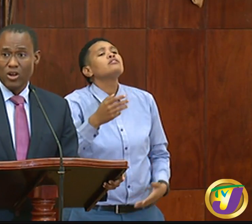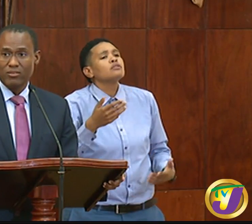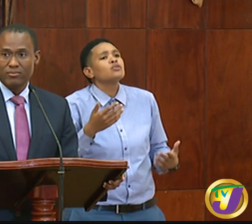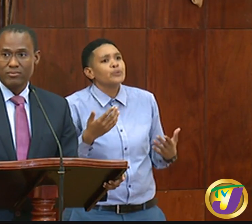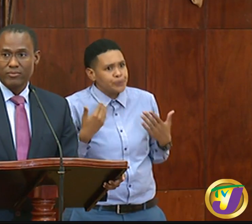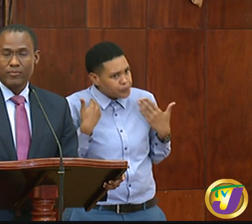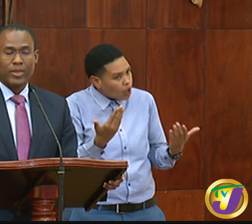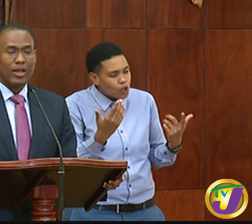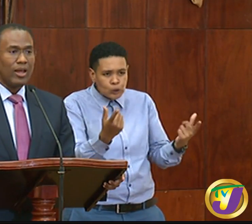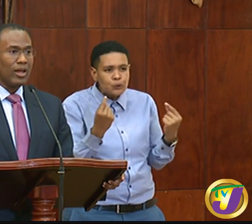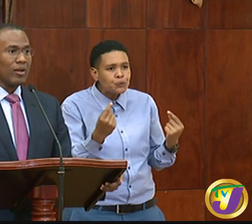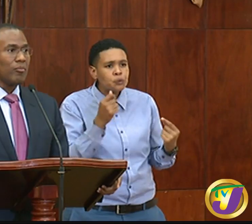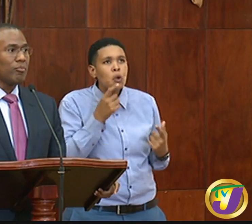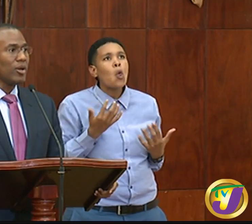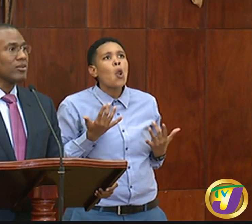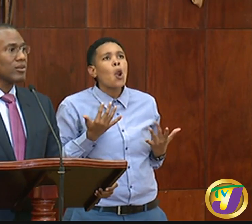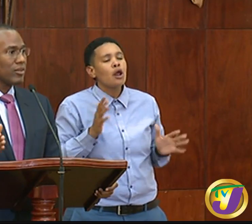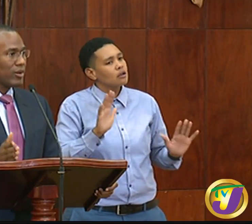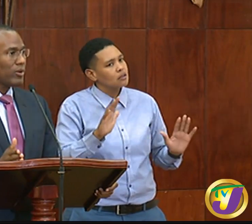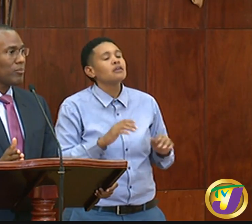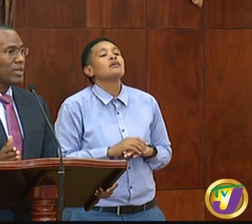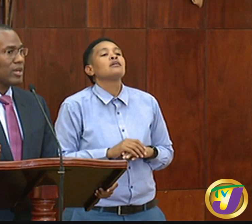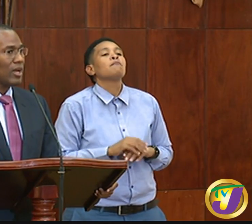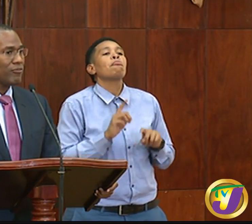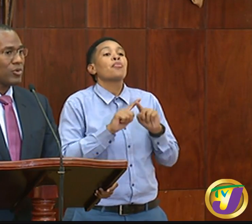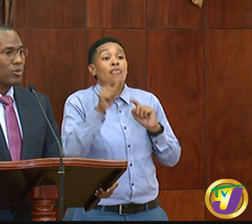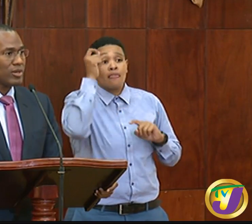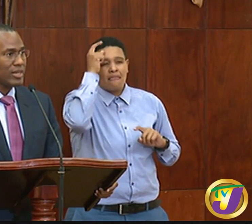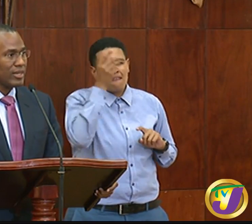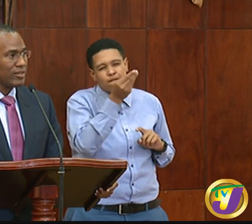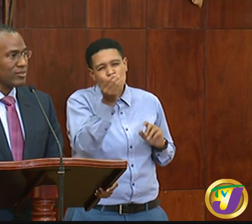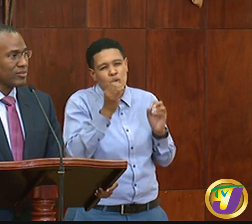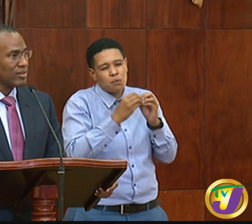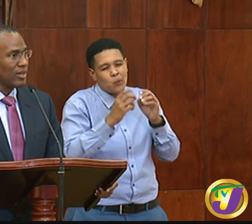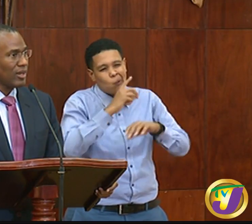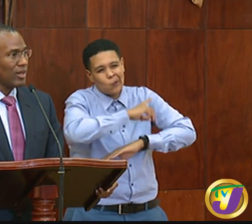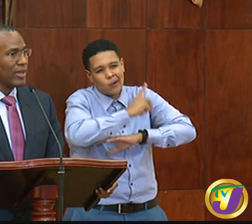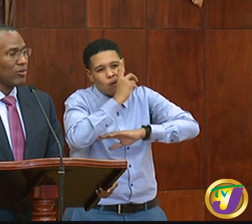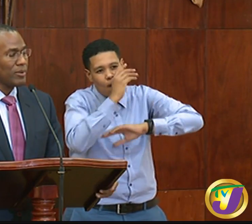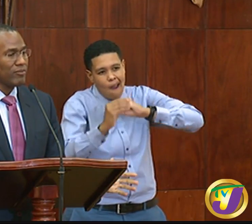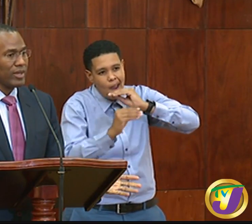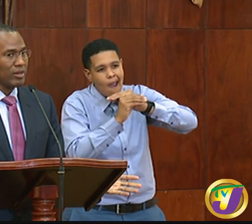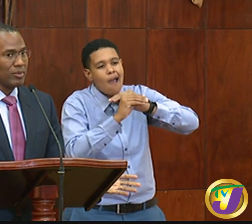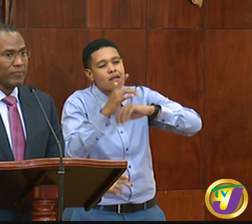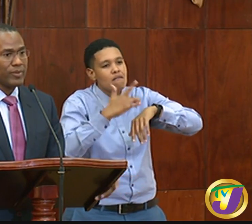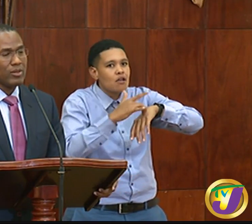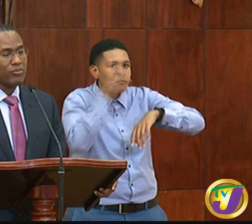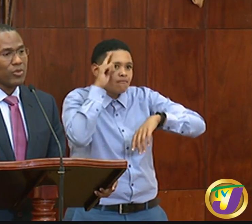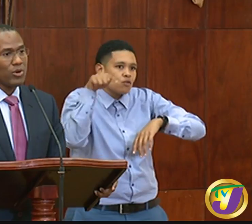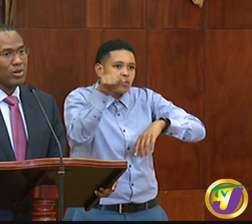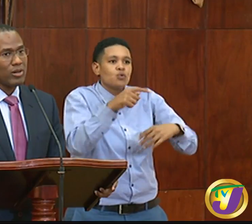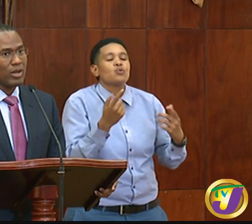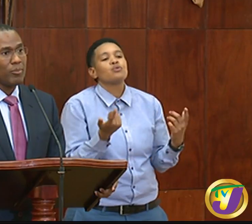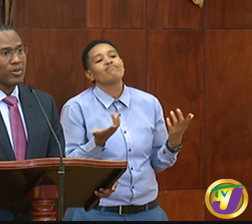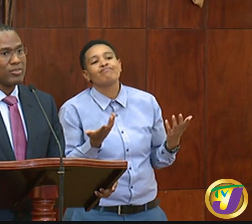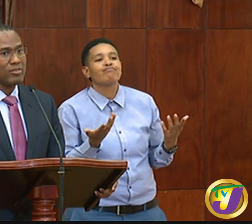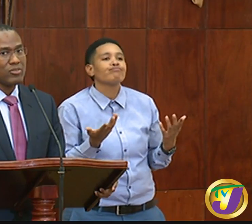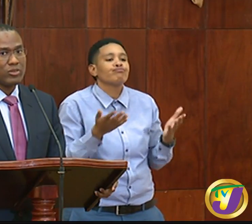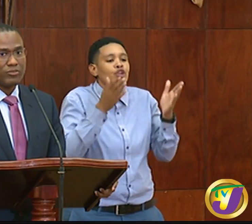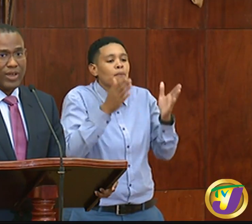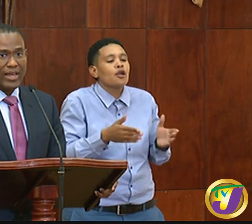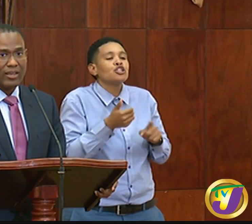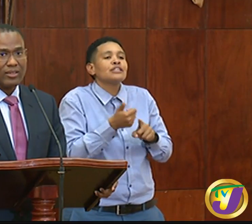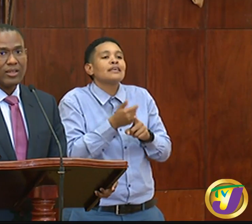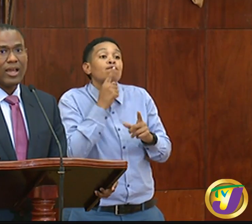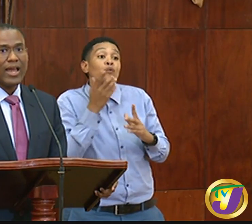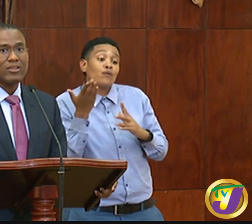get it done. But there will be a few more days that will be available for persons